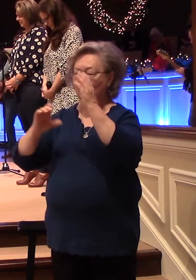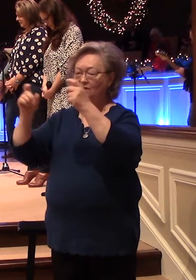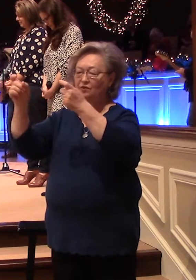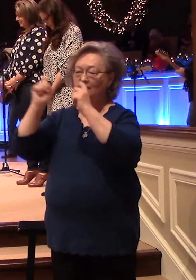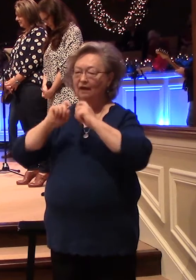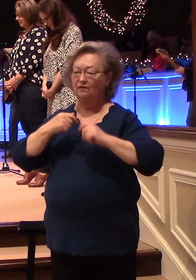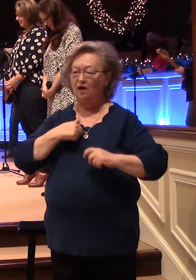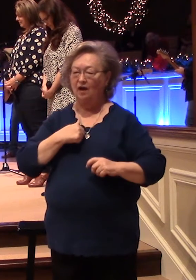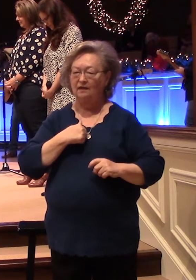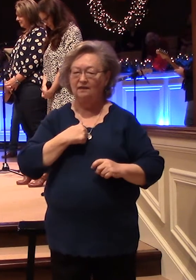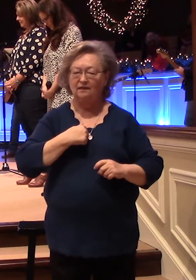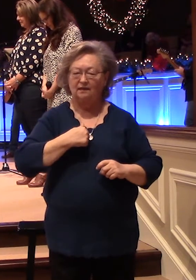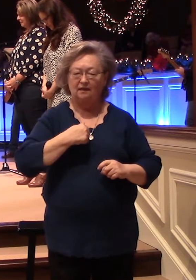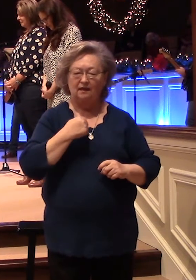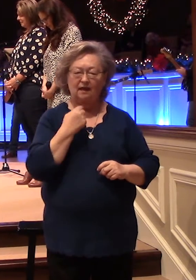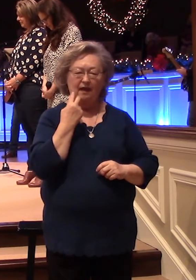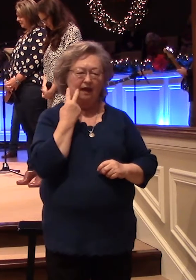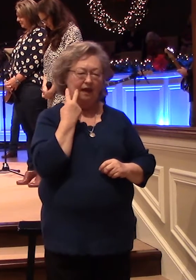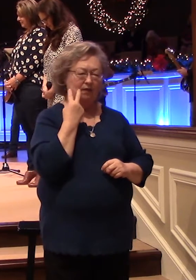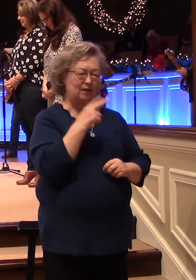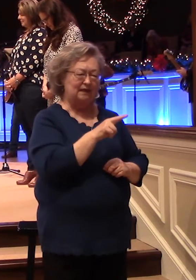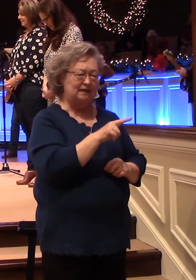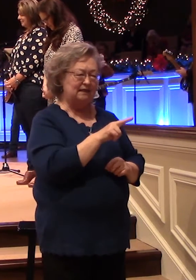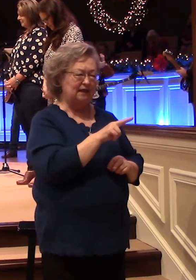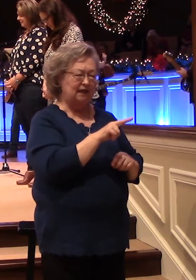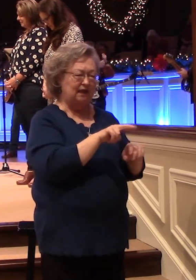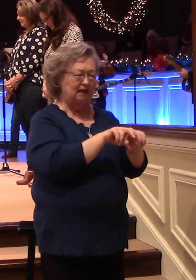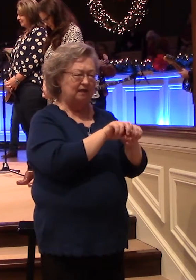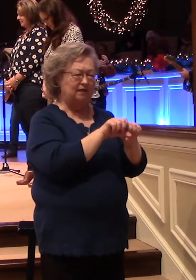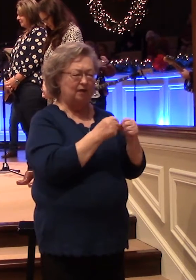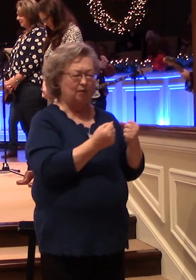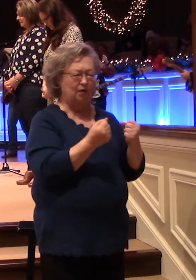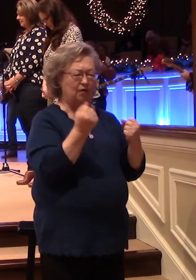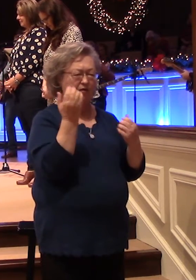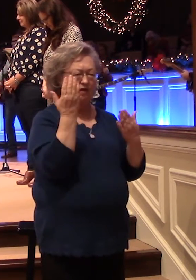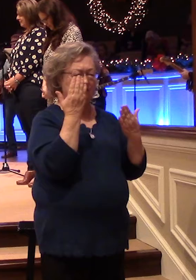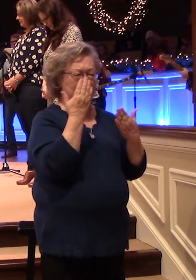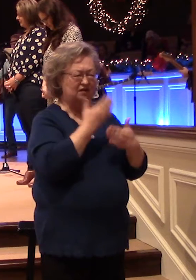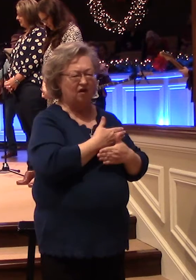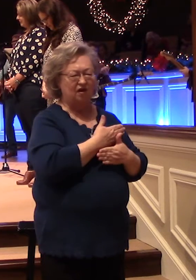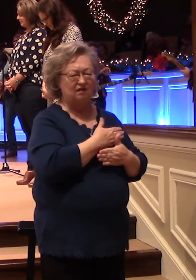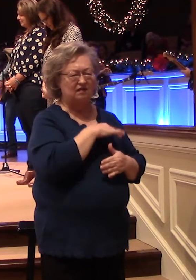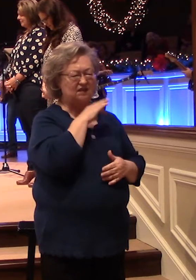into the broken, dark, dirty world